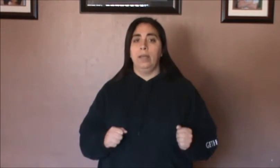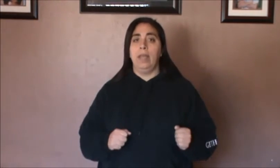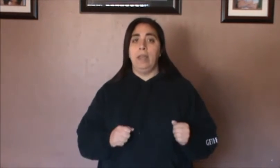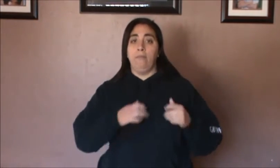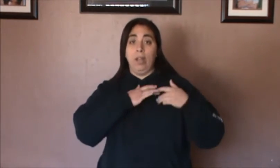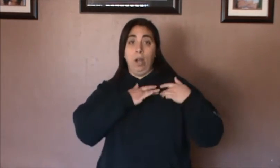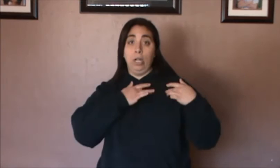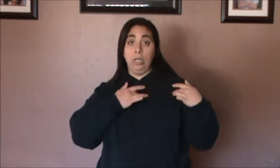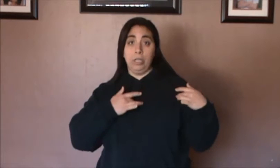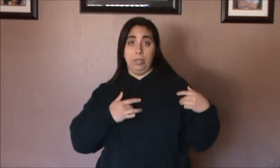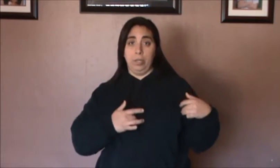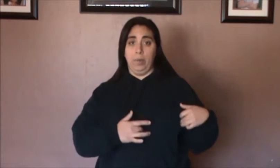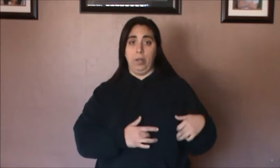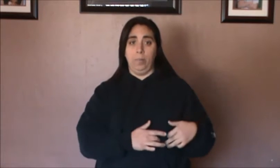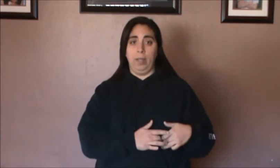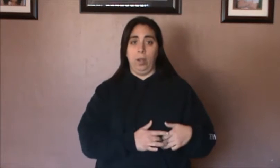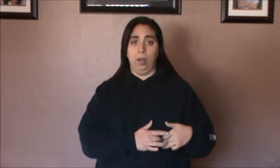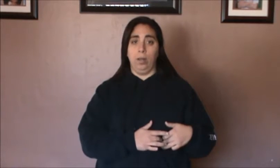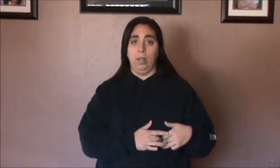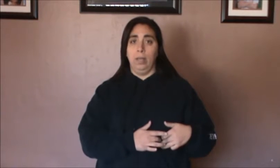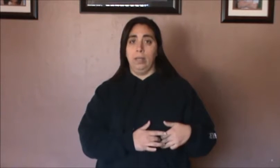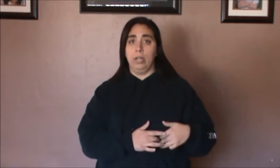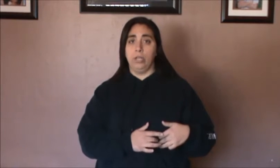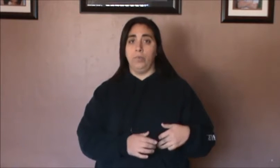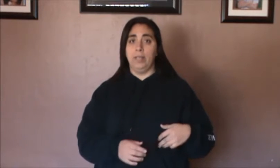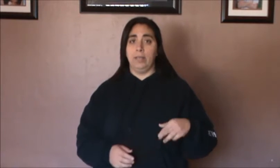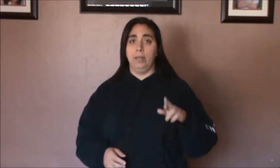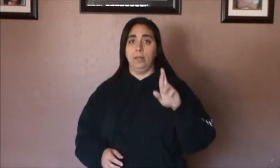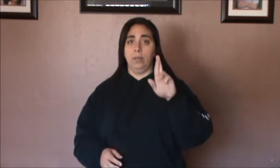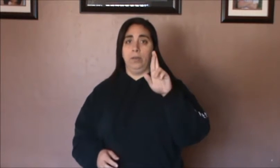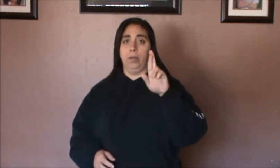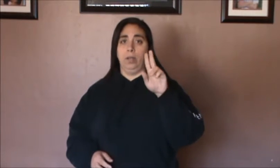In every heart, so we know about heart, there's a reason. So you're gonna